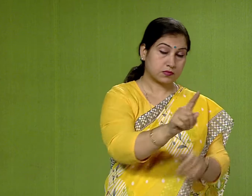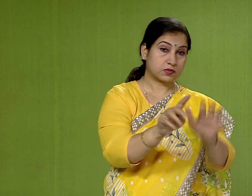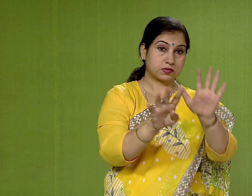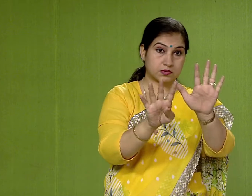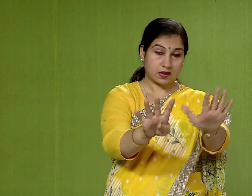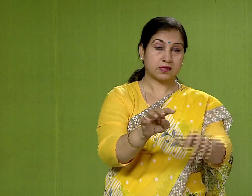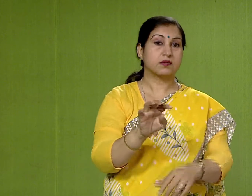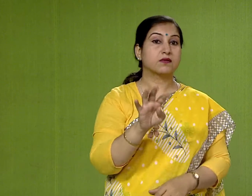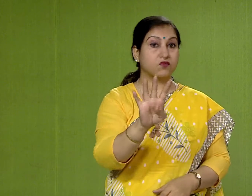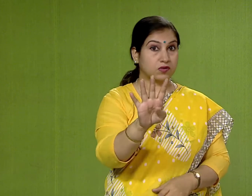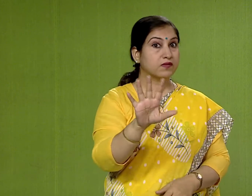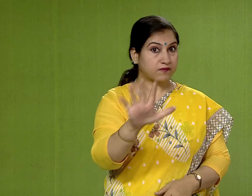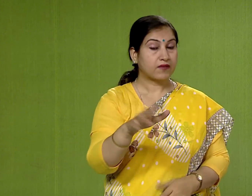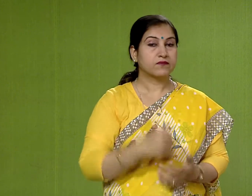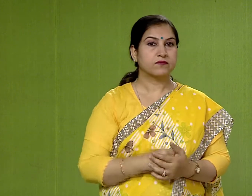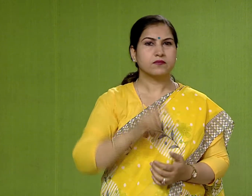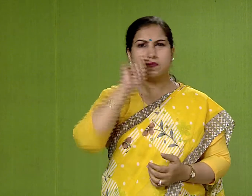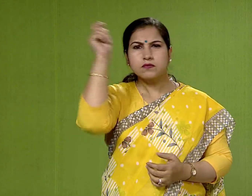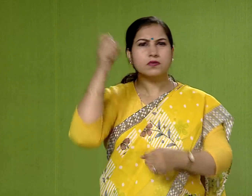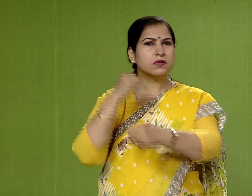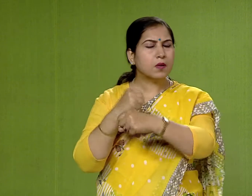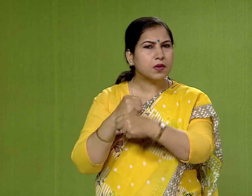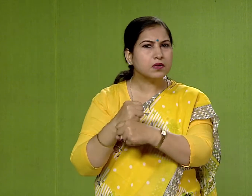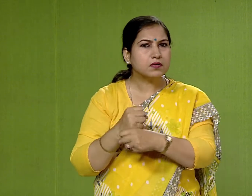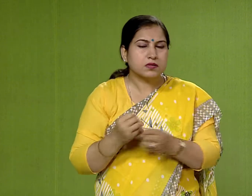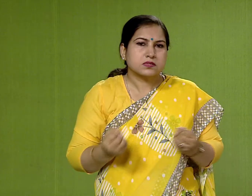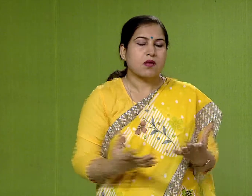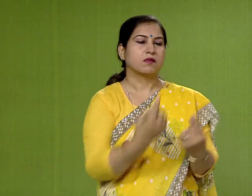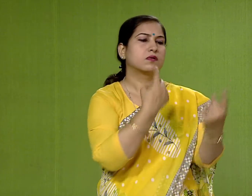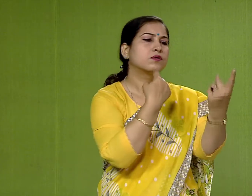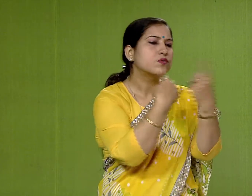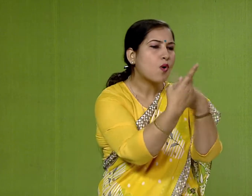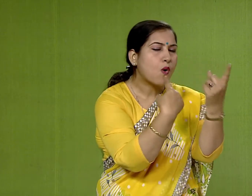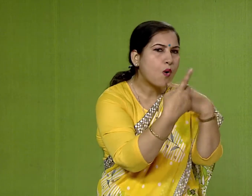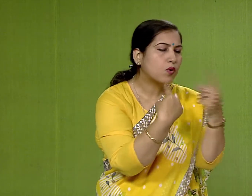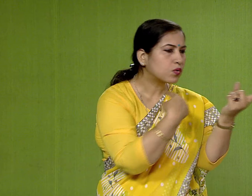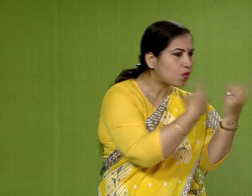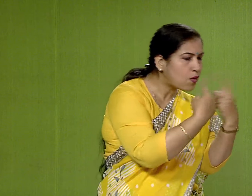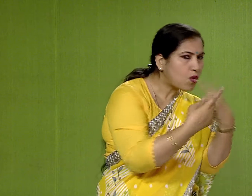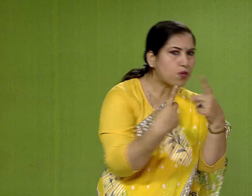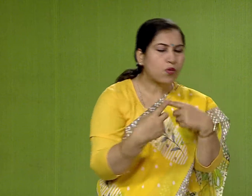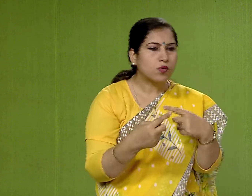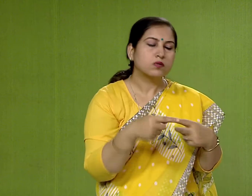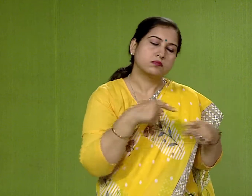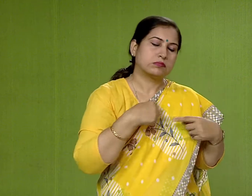the British government started to talk with political parties about independence.